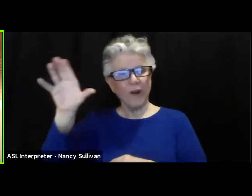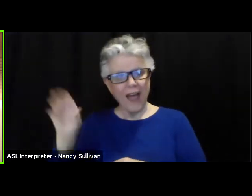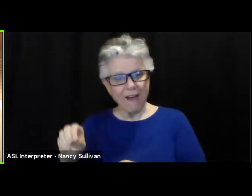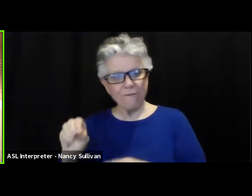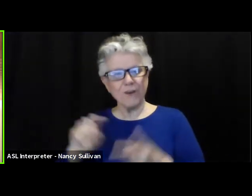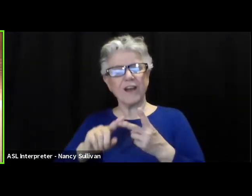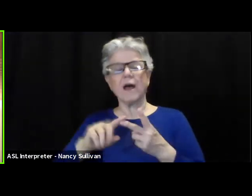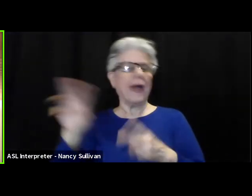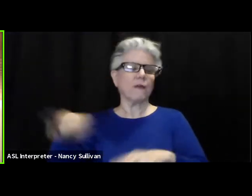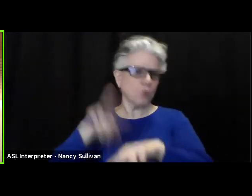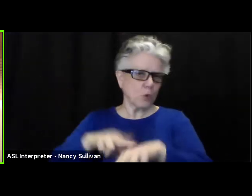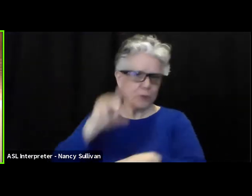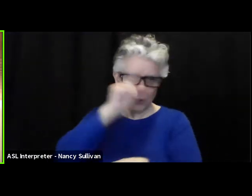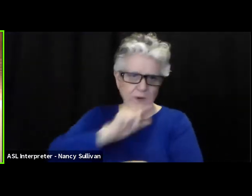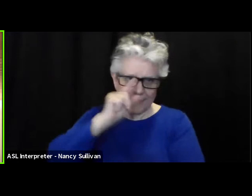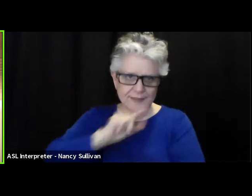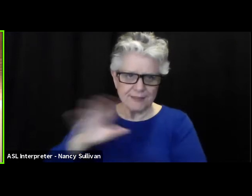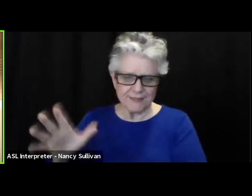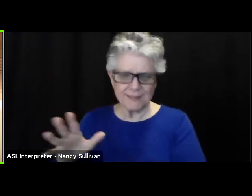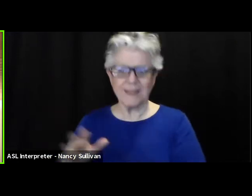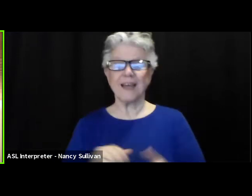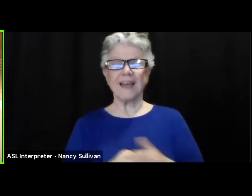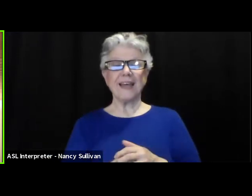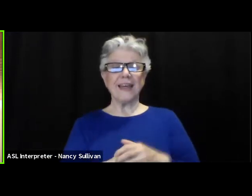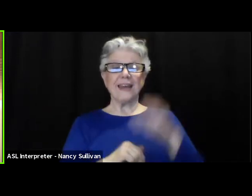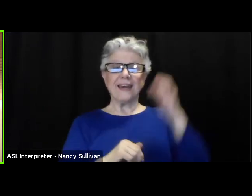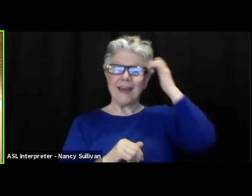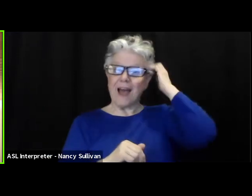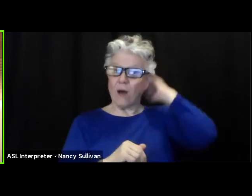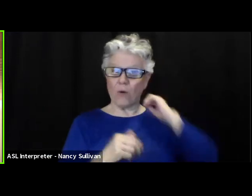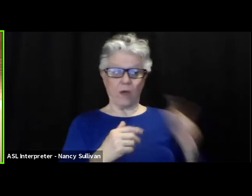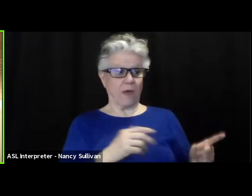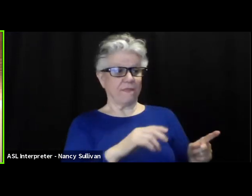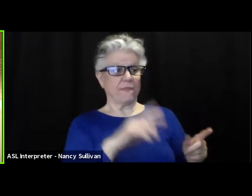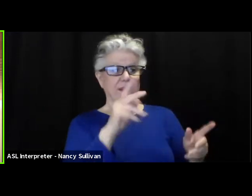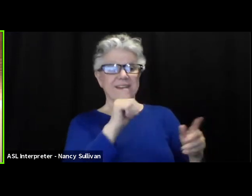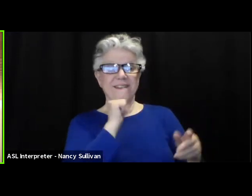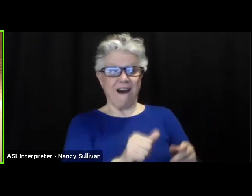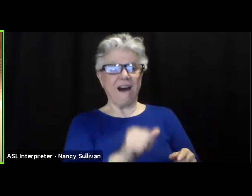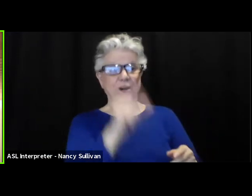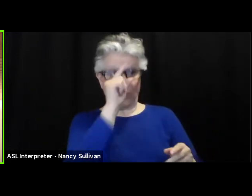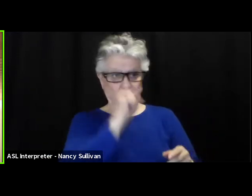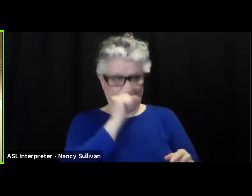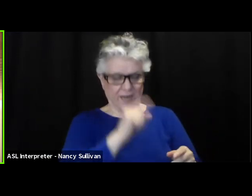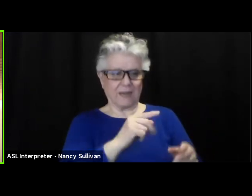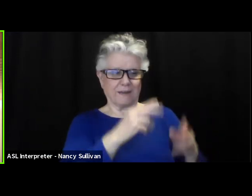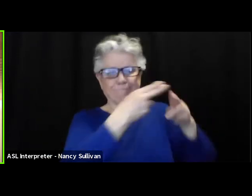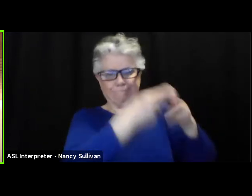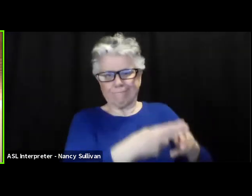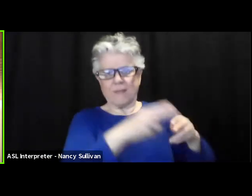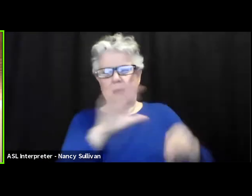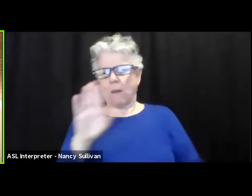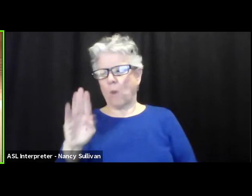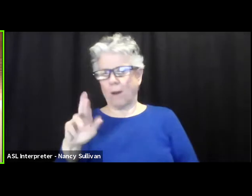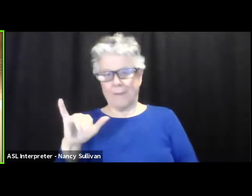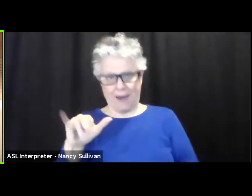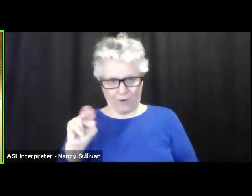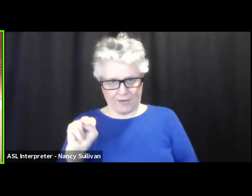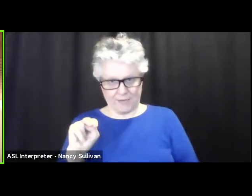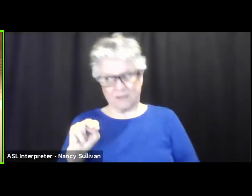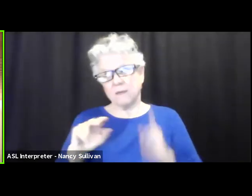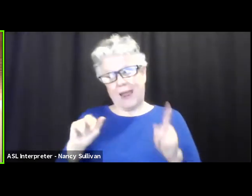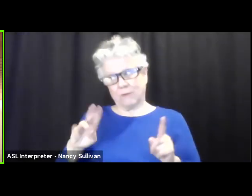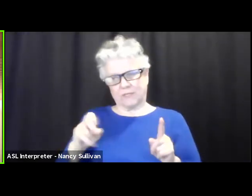Greece. Now, the condition of the non-Greek barbarian, according to Aristotle, is due to an